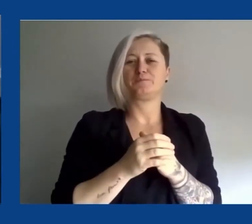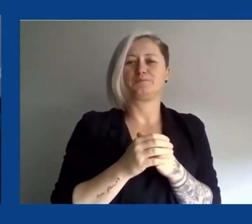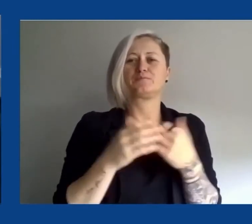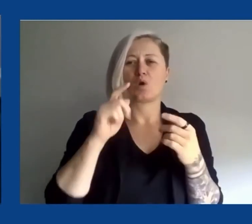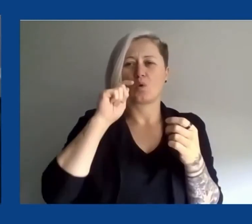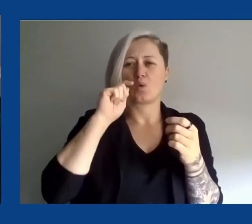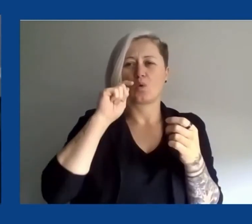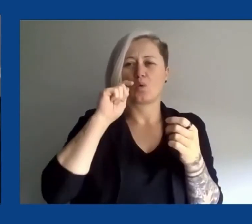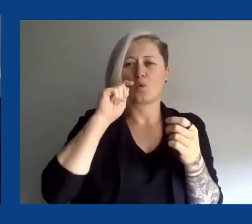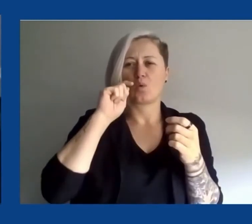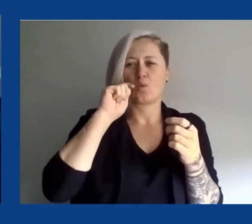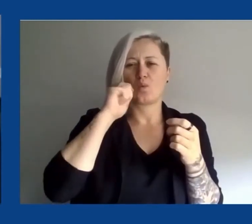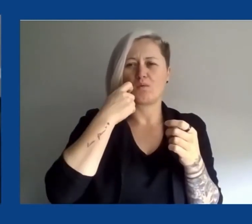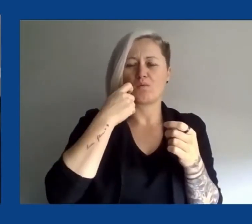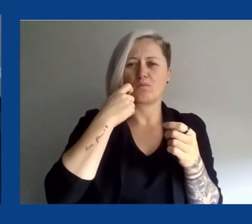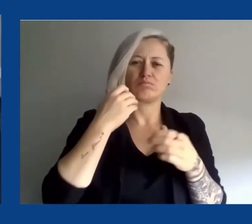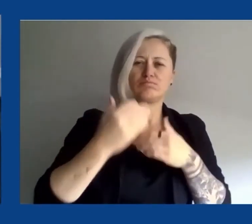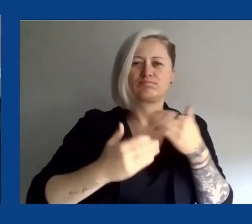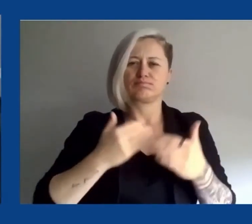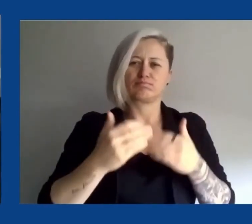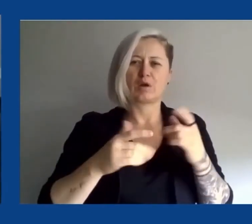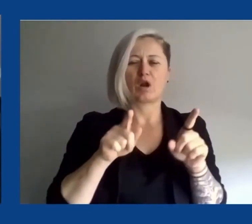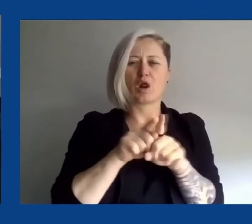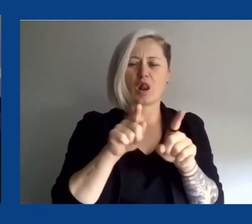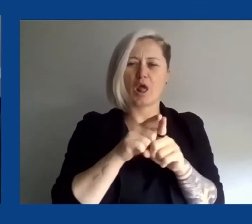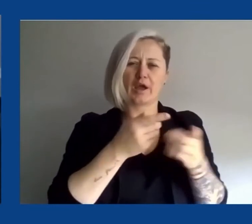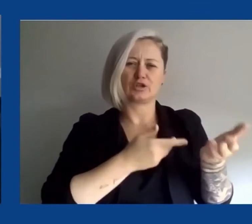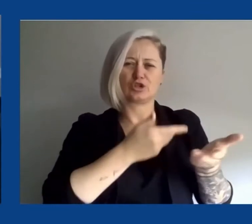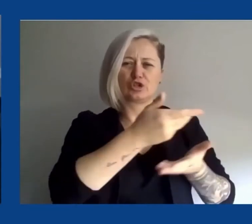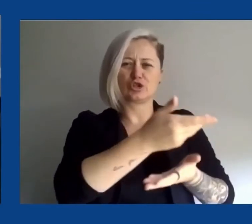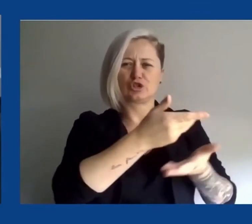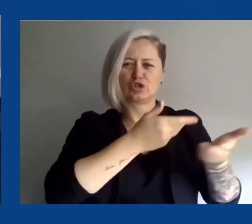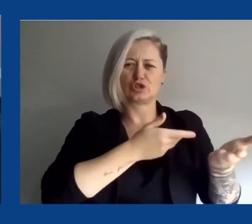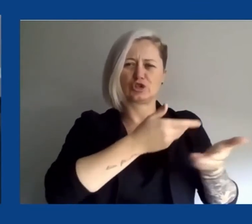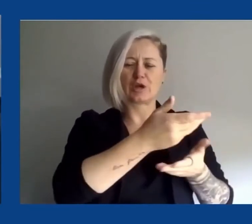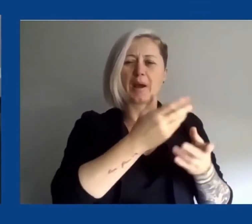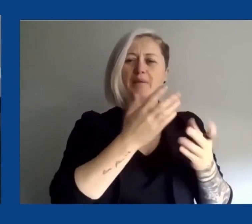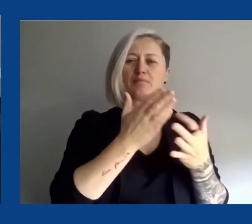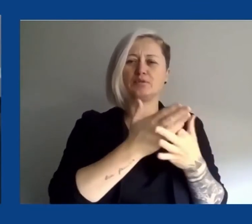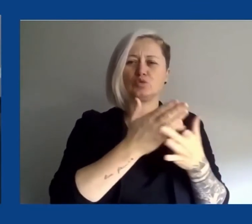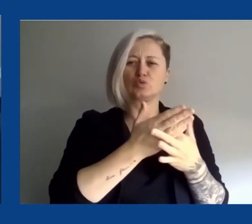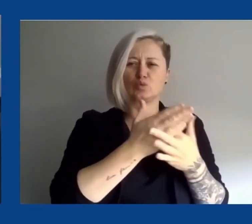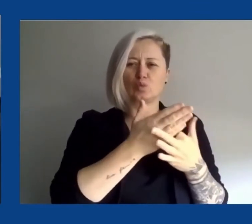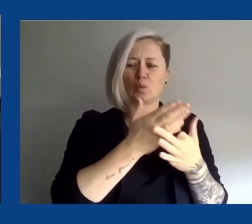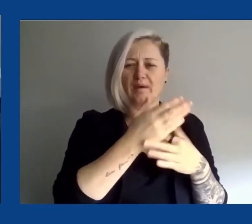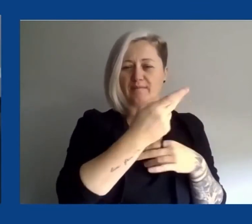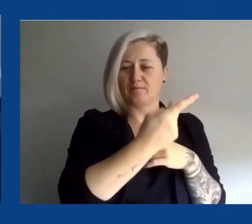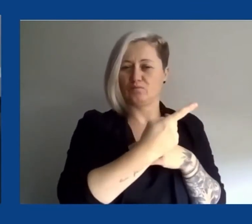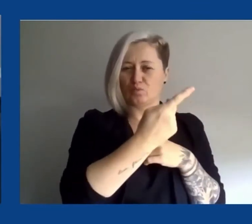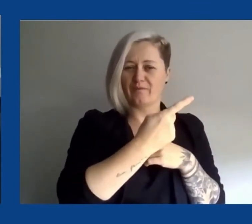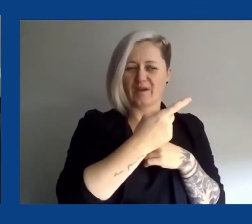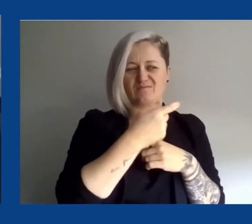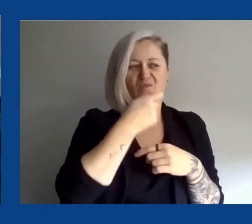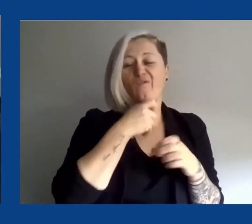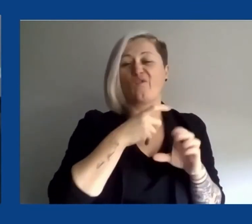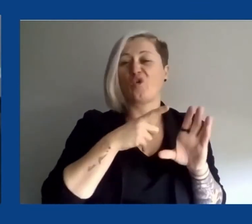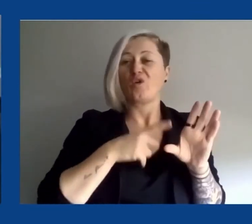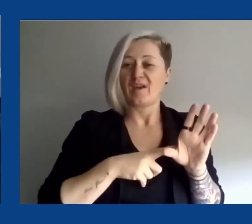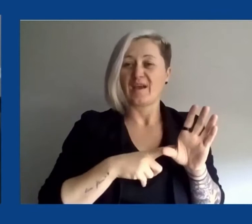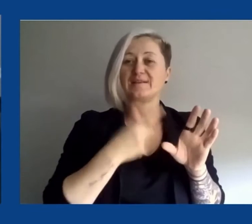chat between two people who have known each other for a couple of decades now and both have